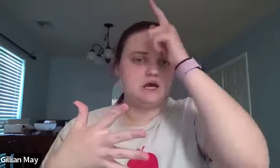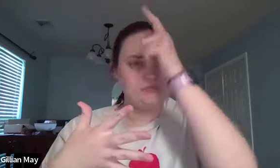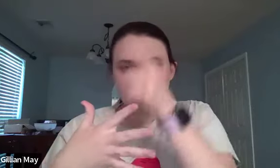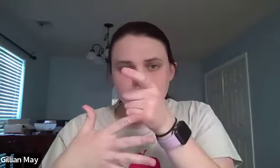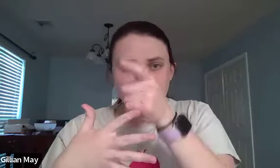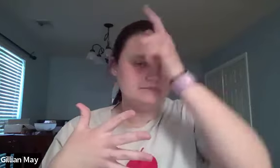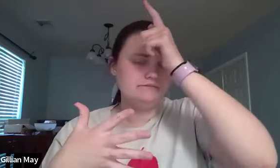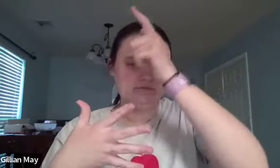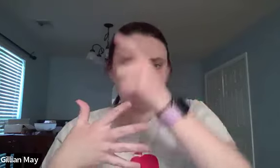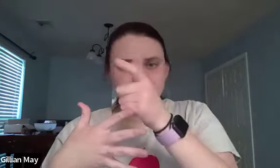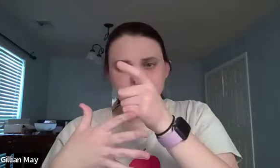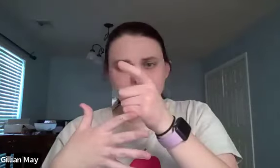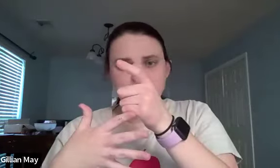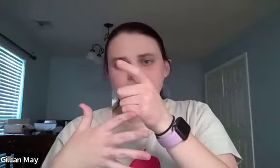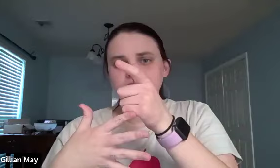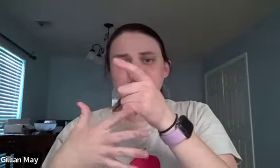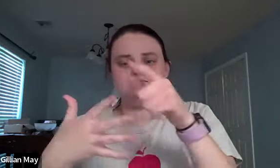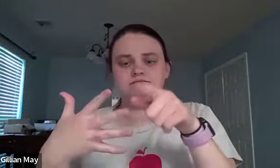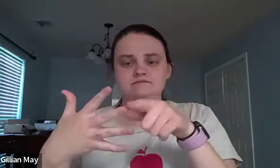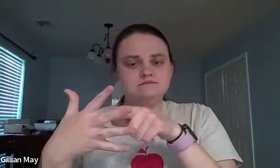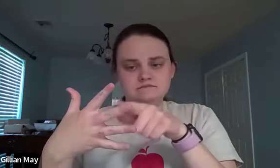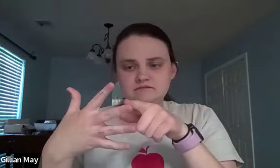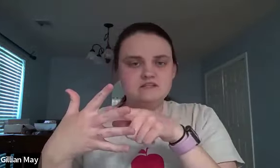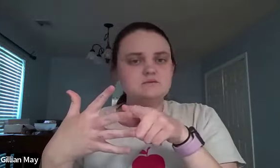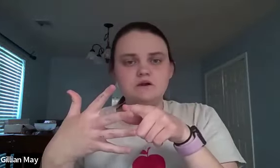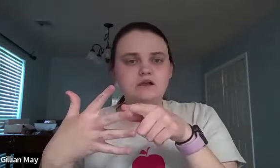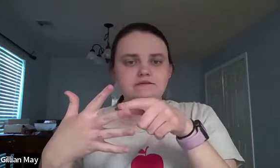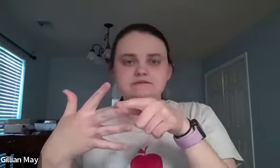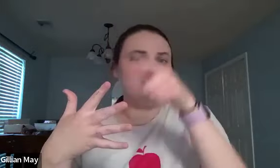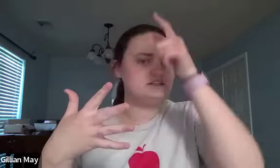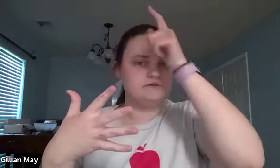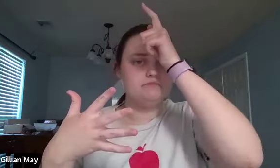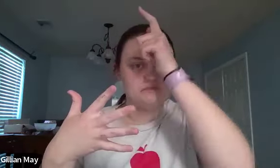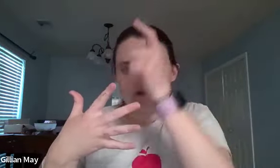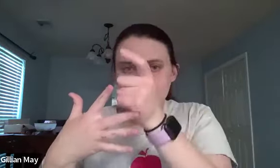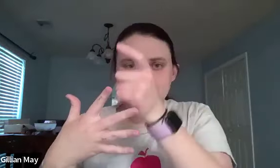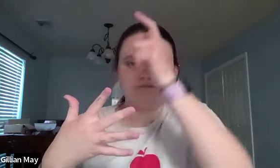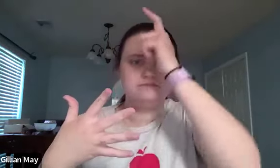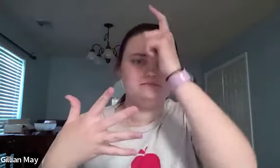a brother, brother. This one's also a brother,